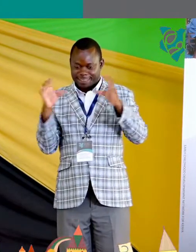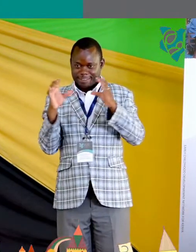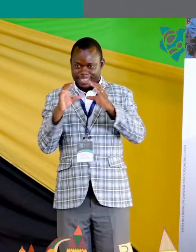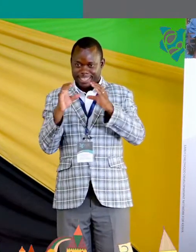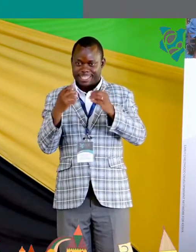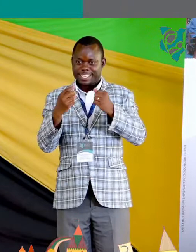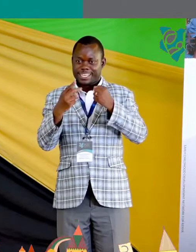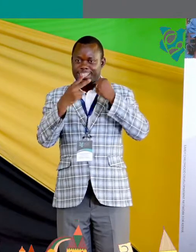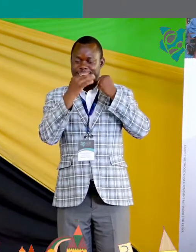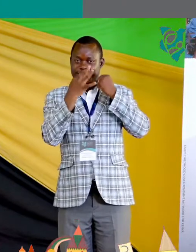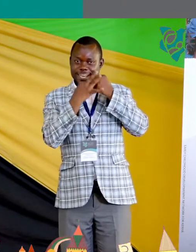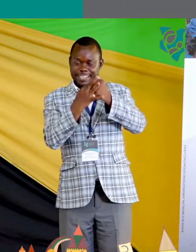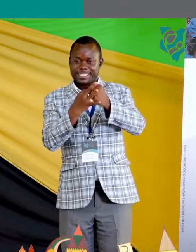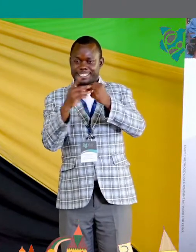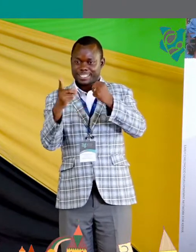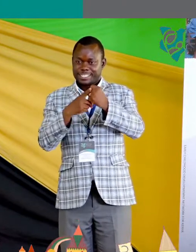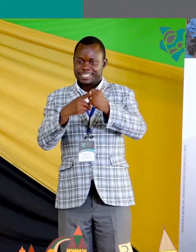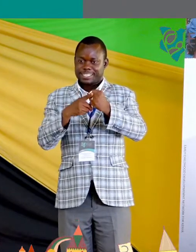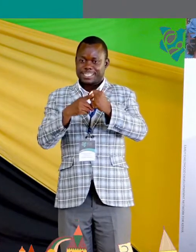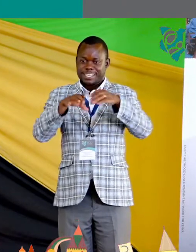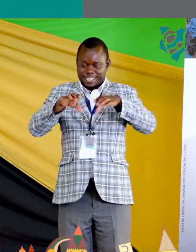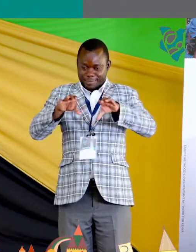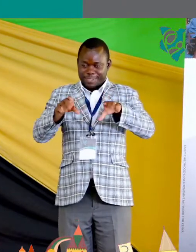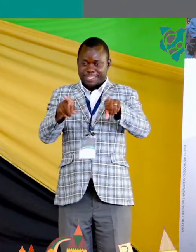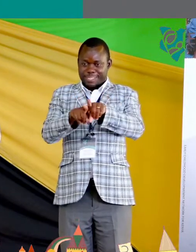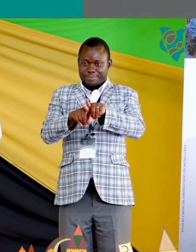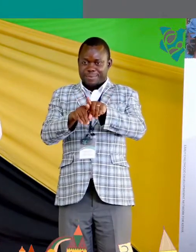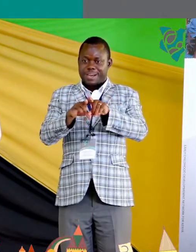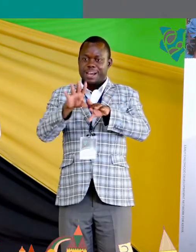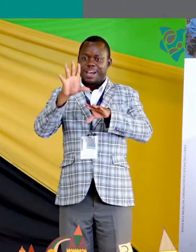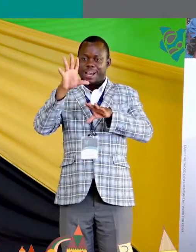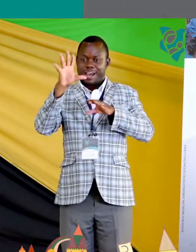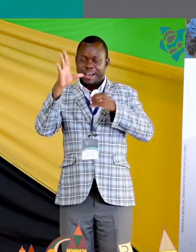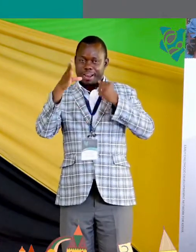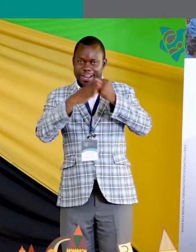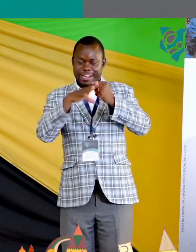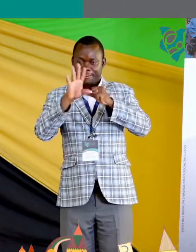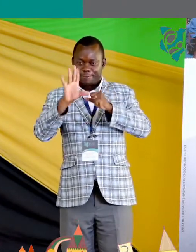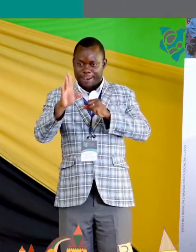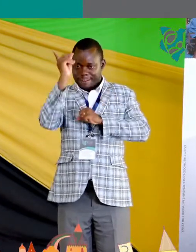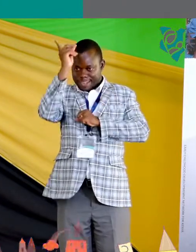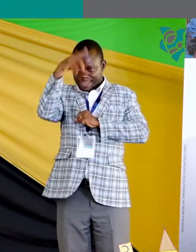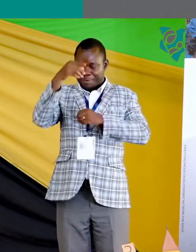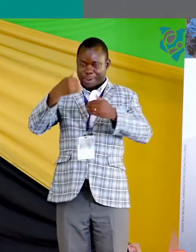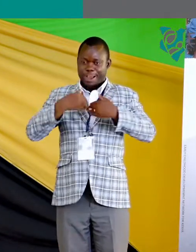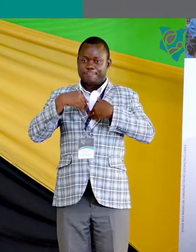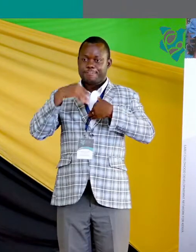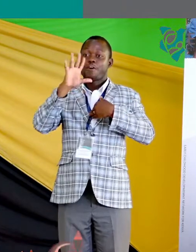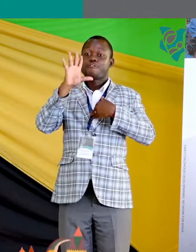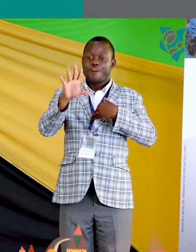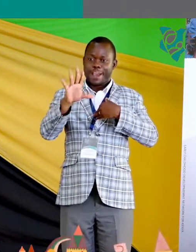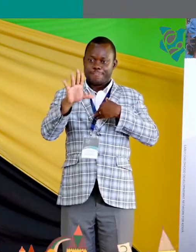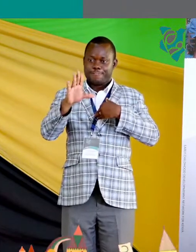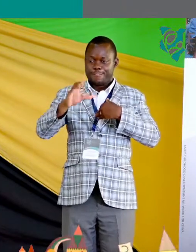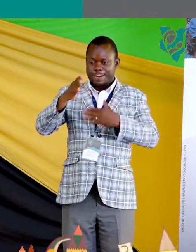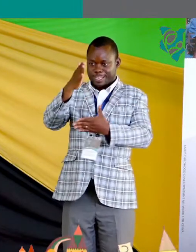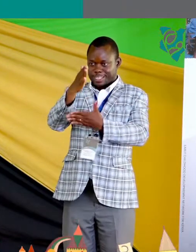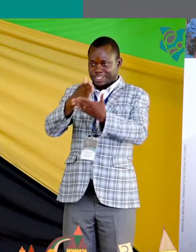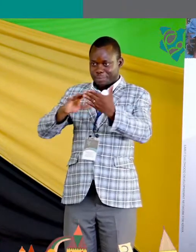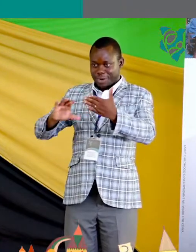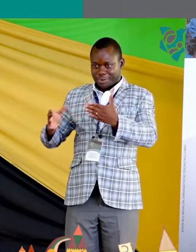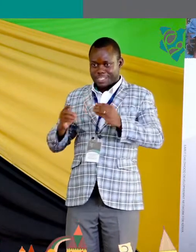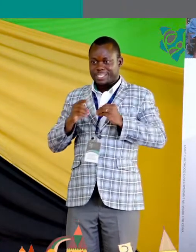diploma holders, and 95 degree holders. We have 8 sub-county directors who help us